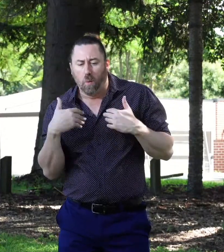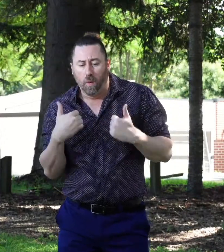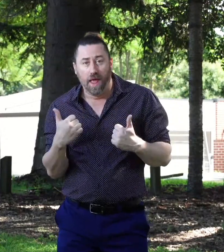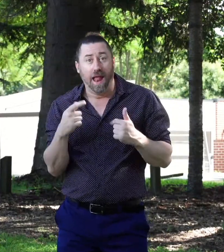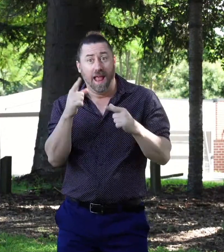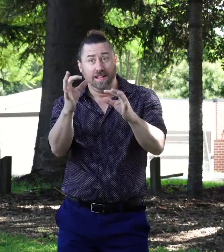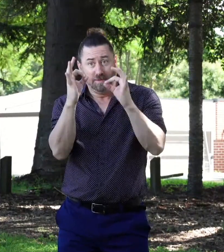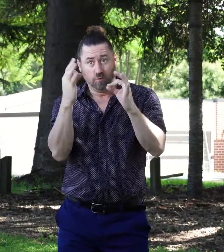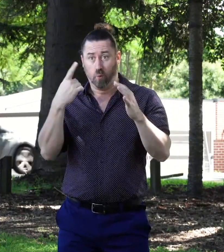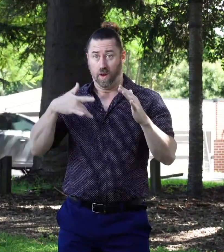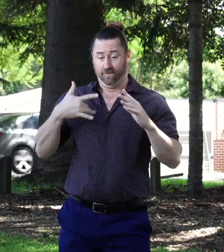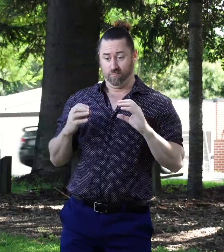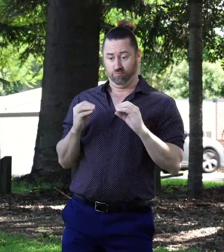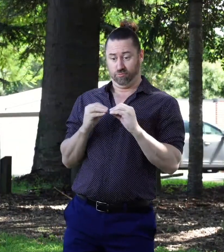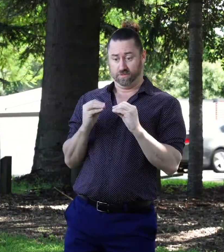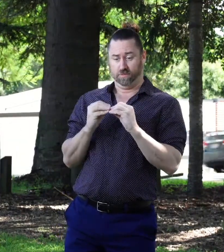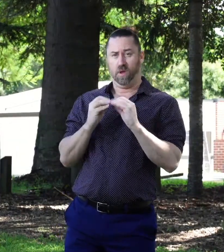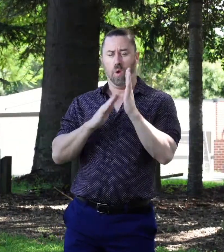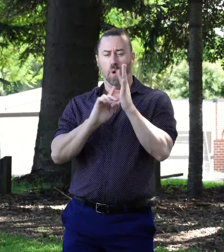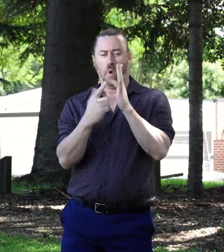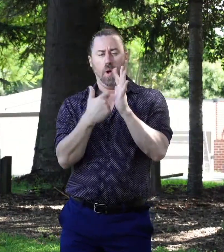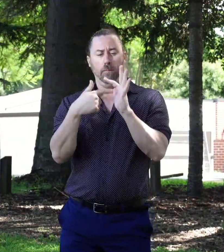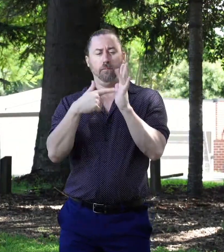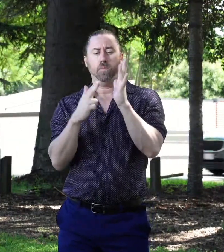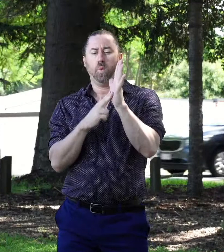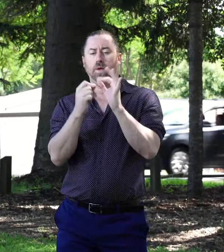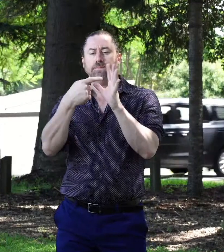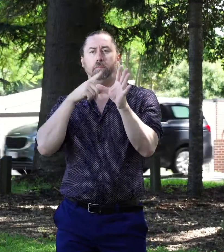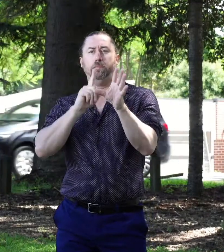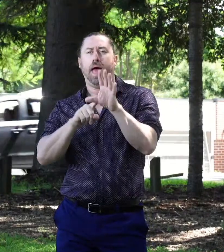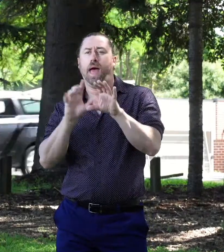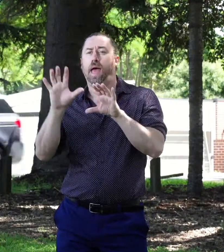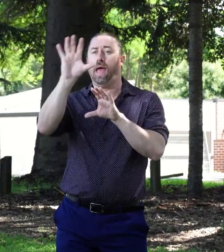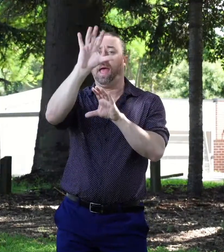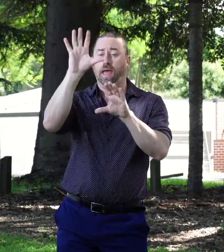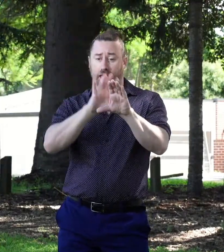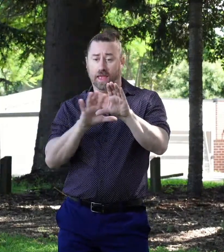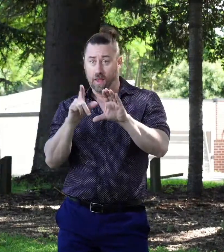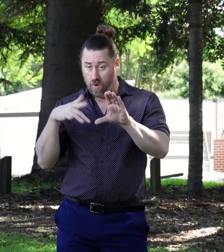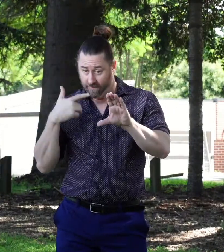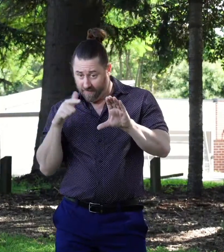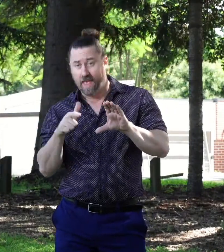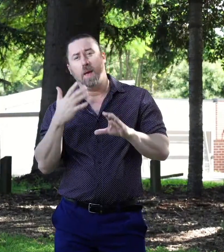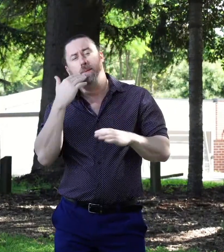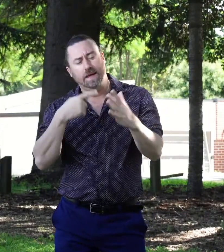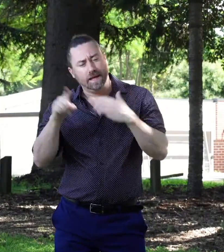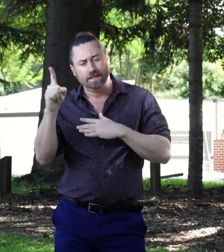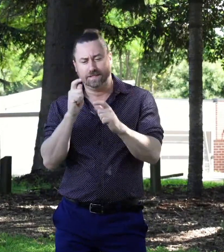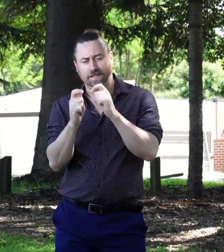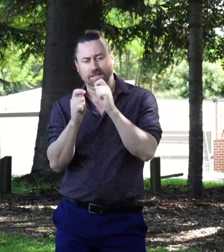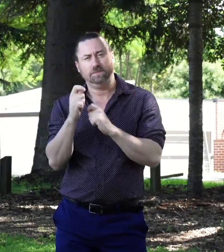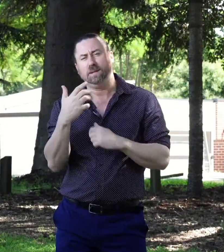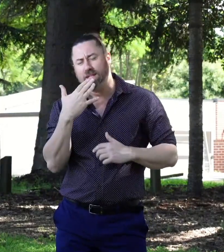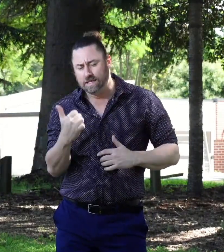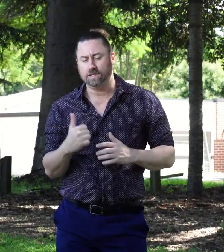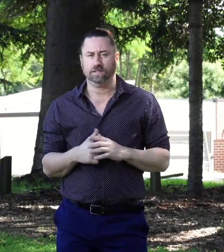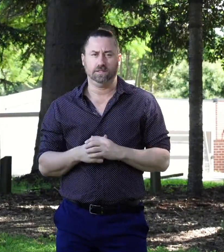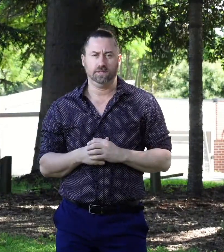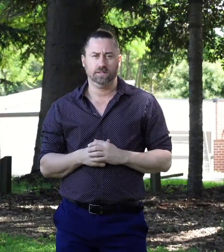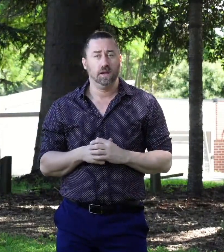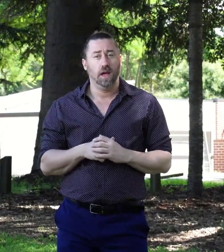you live in Brisbane or Moreton Bay regional councils, please come forward and get tested. And it's important that